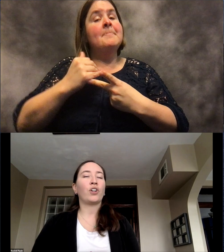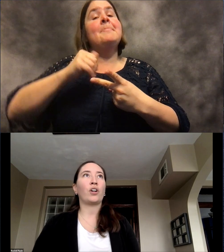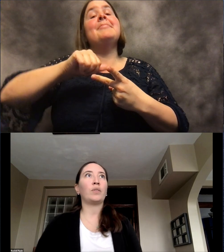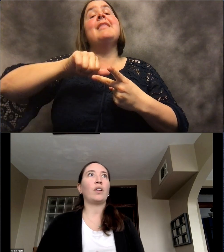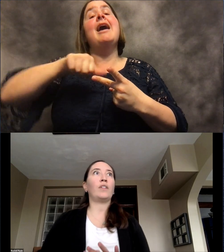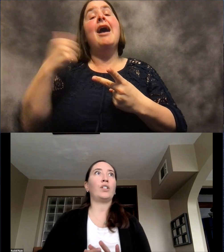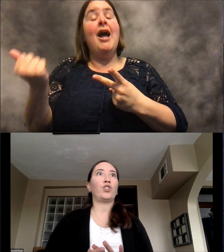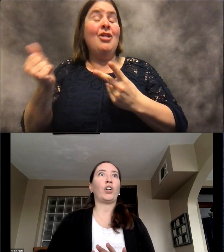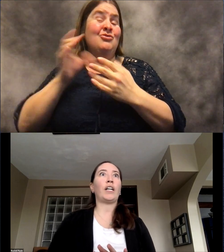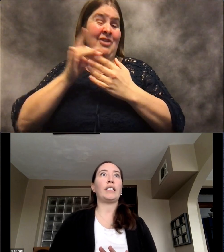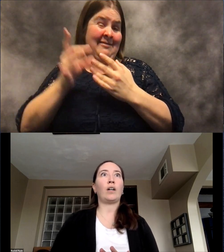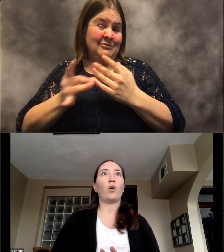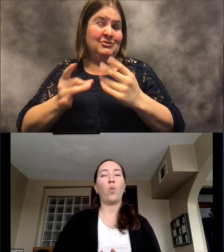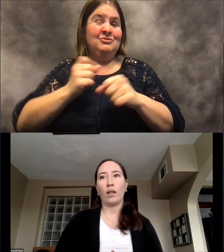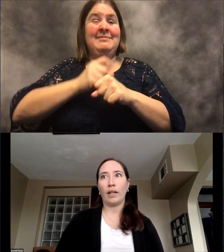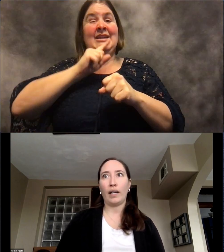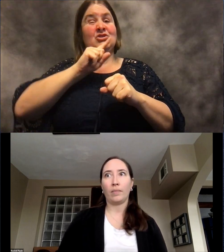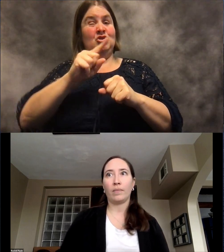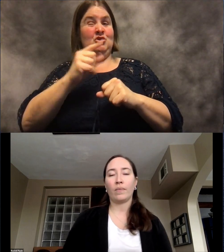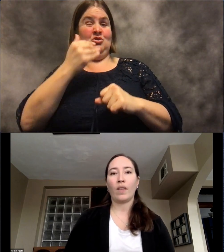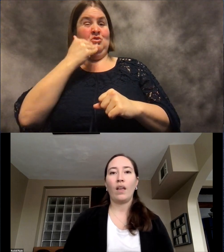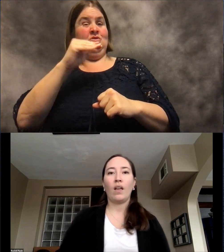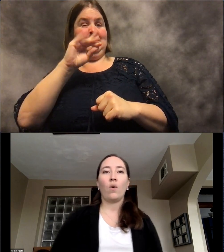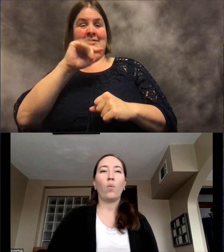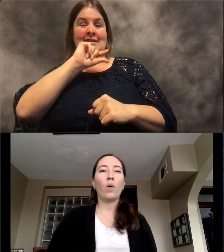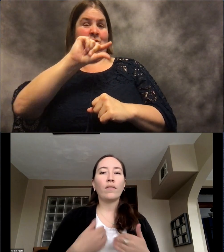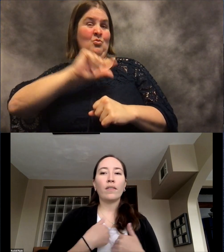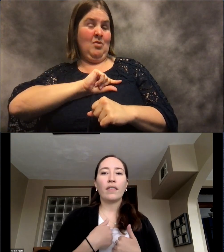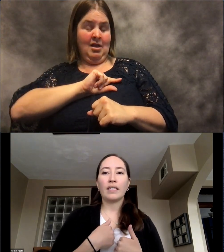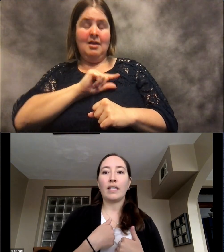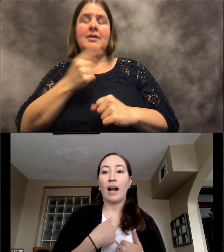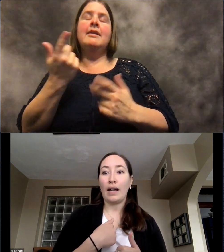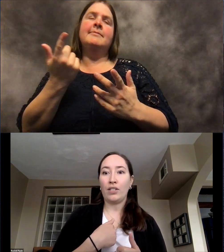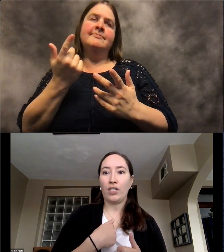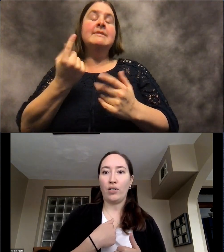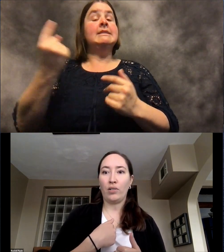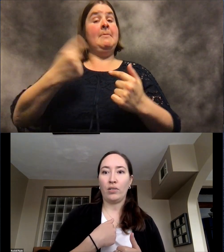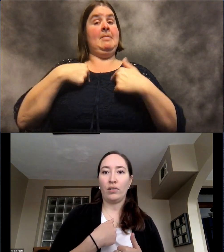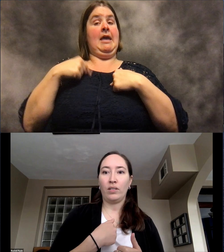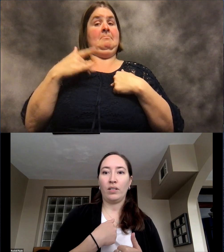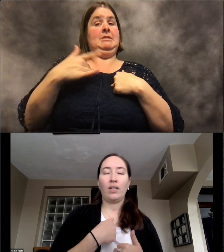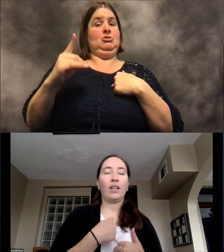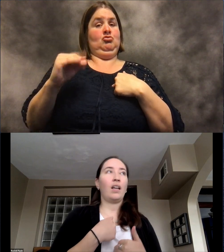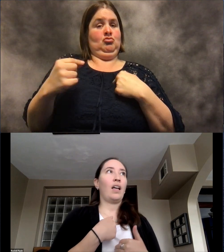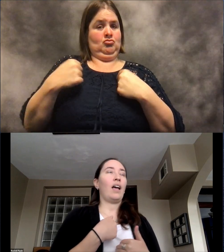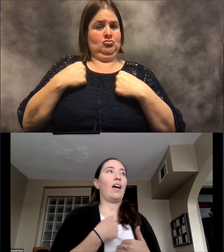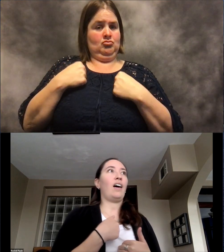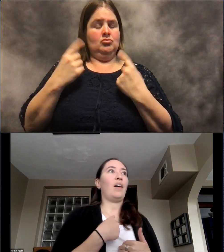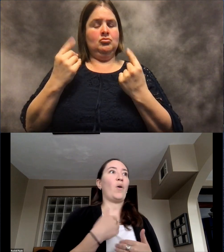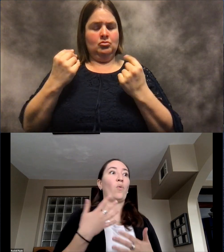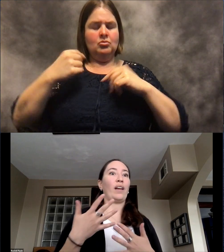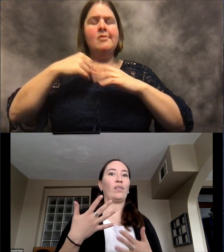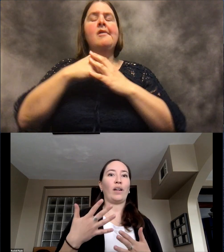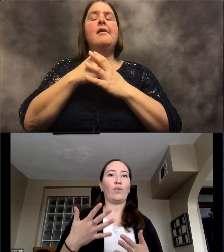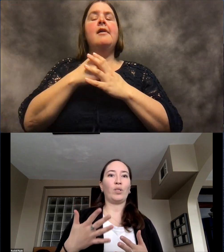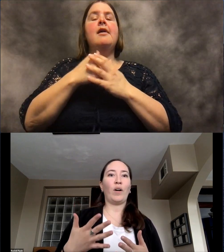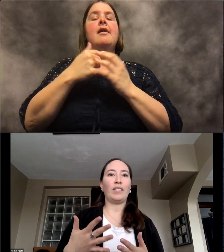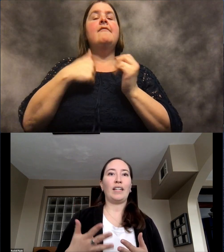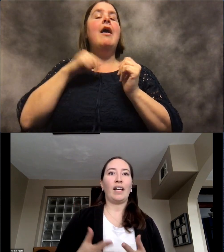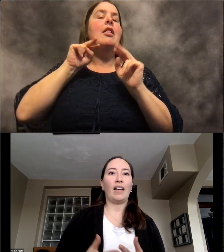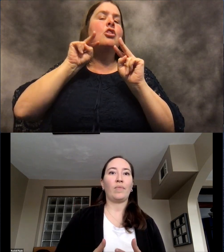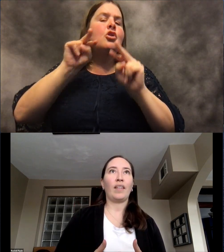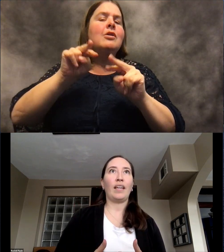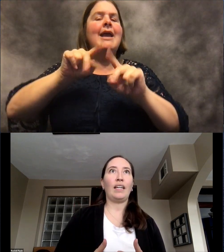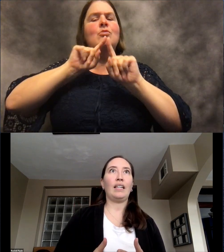Otherwise, in terms of ensuring data quality, one of the things that I do when I look at